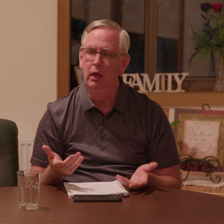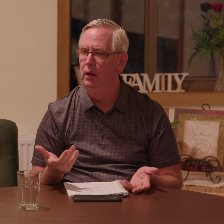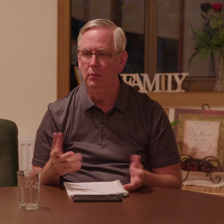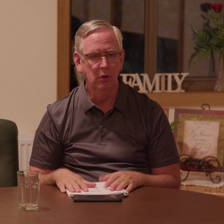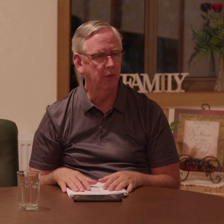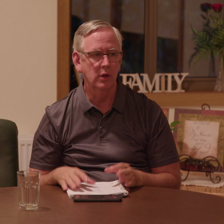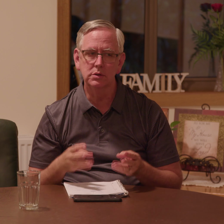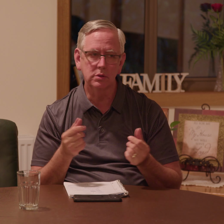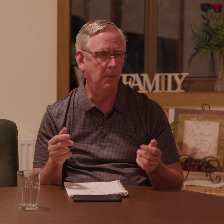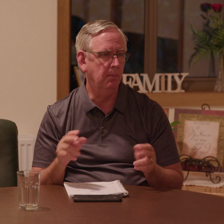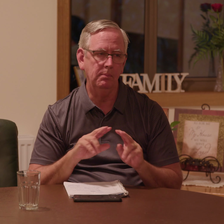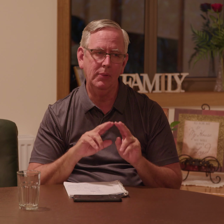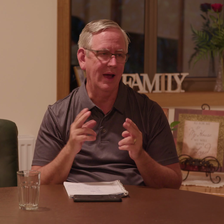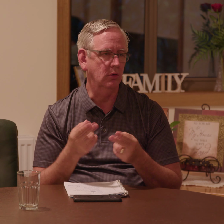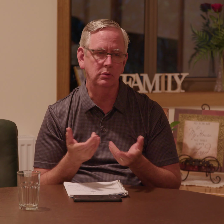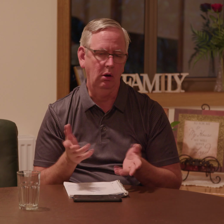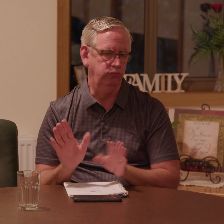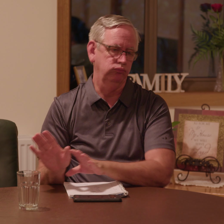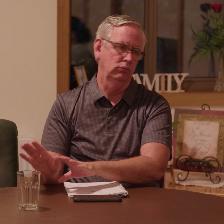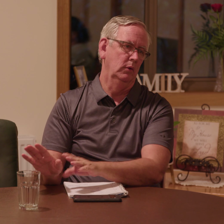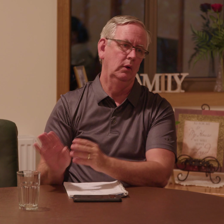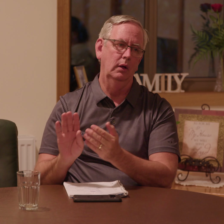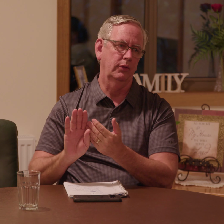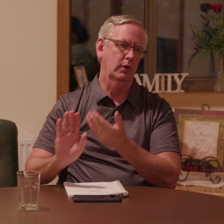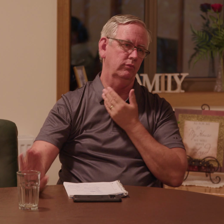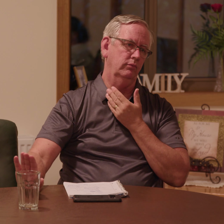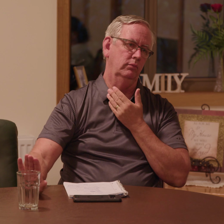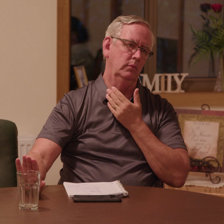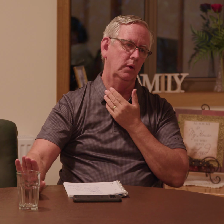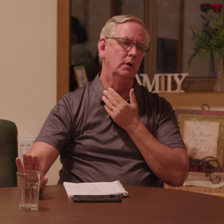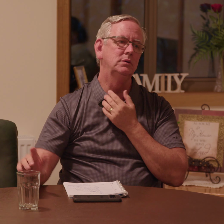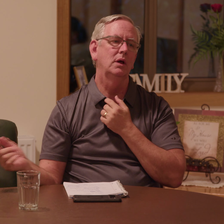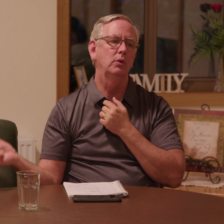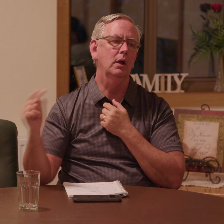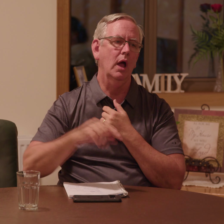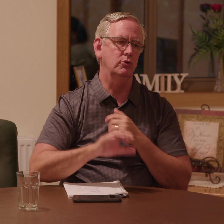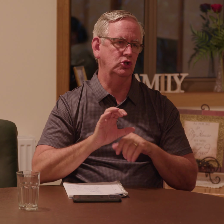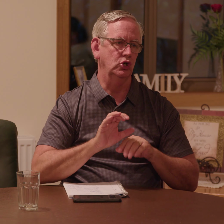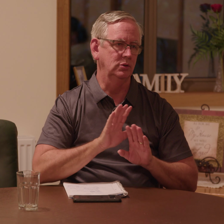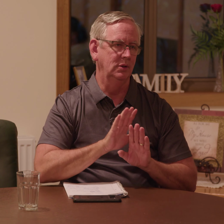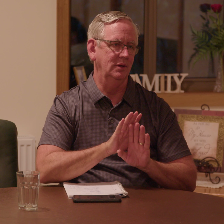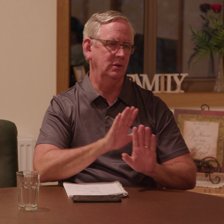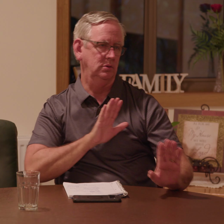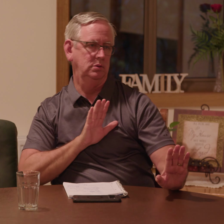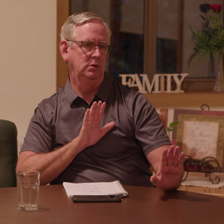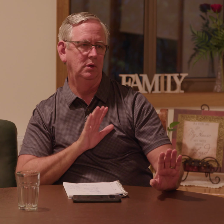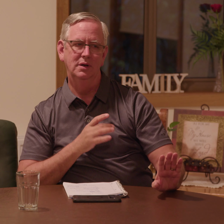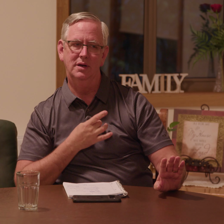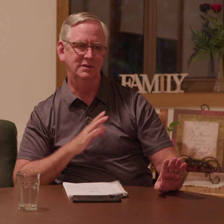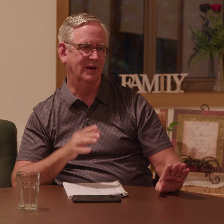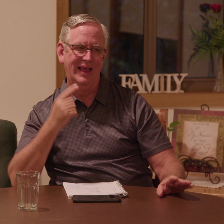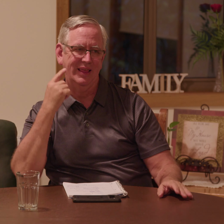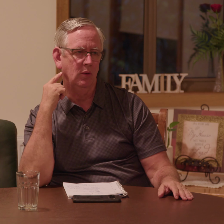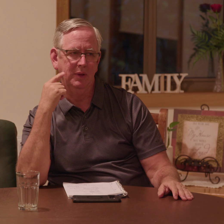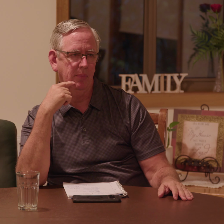they're probably fine. But there are some deaf people that have been left to themselves. They come to church. They're used to being